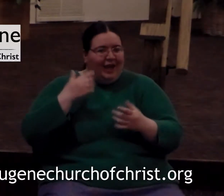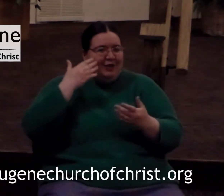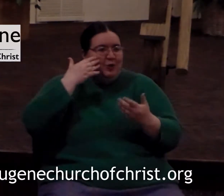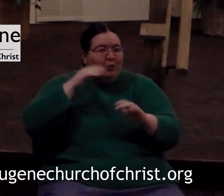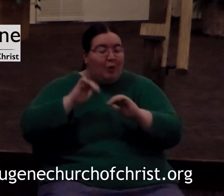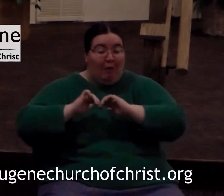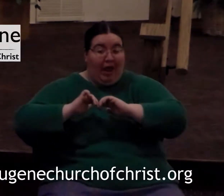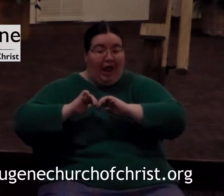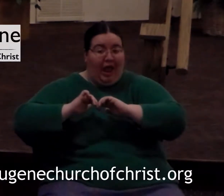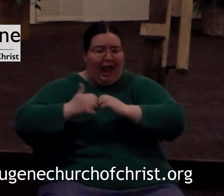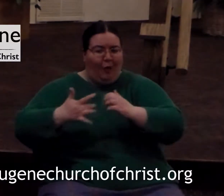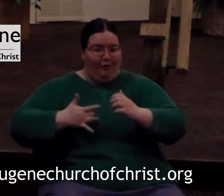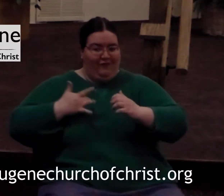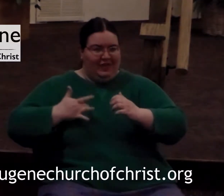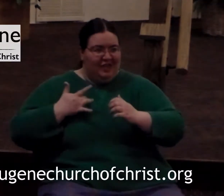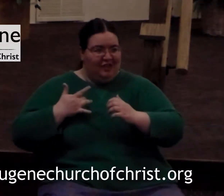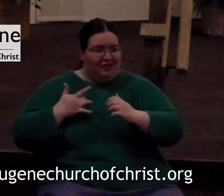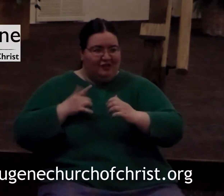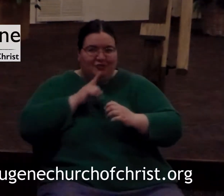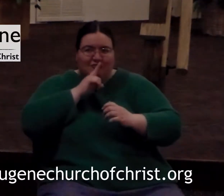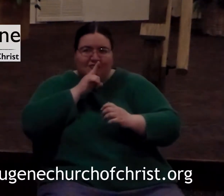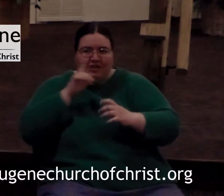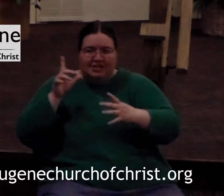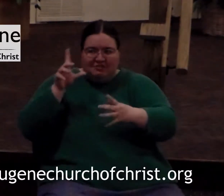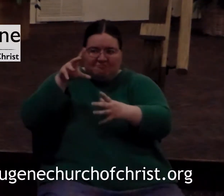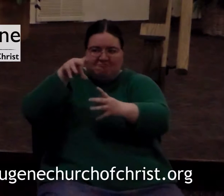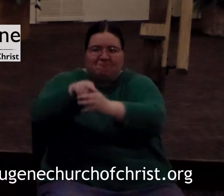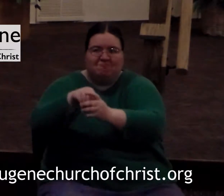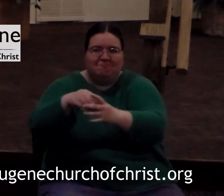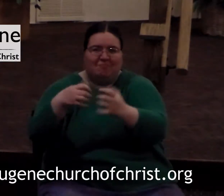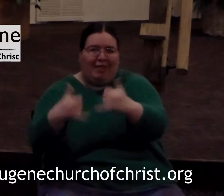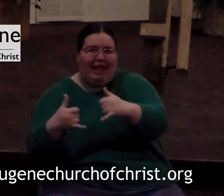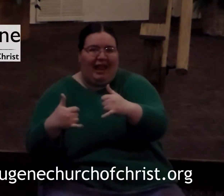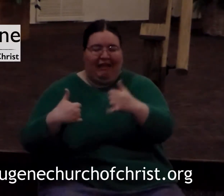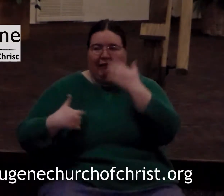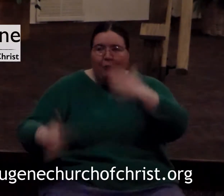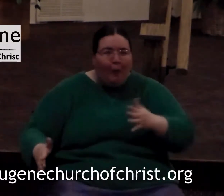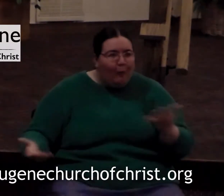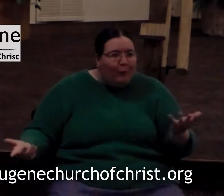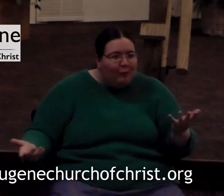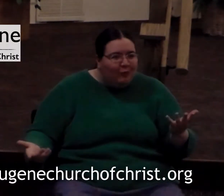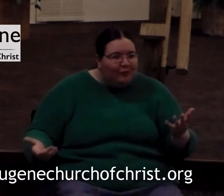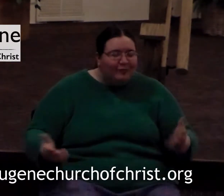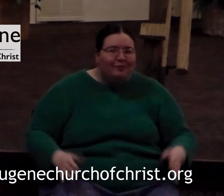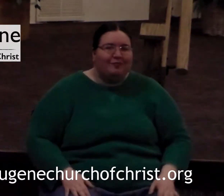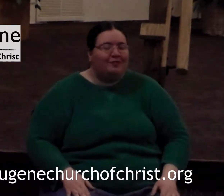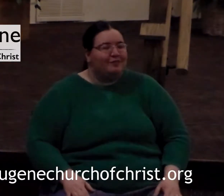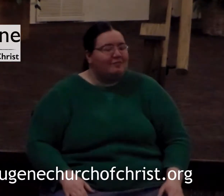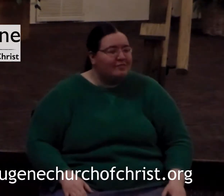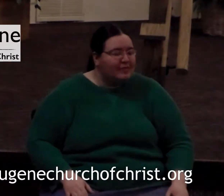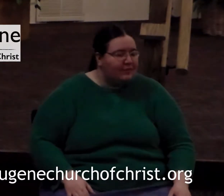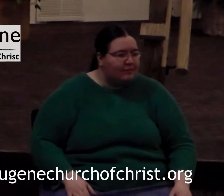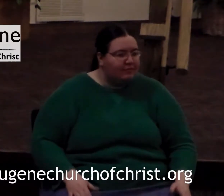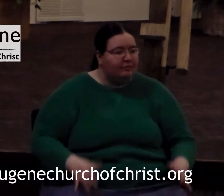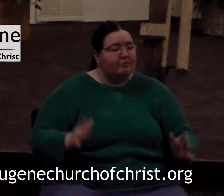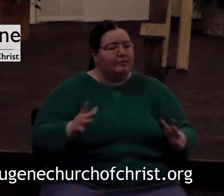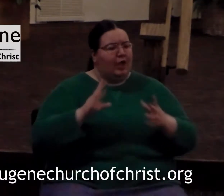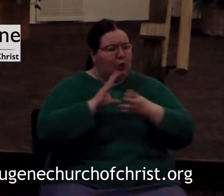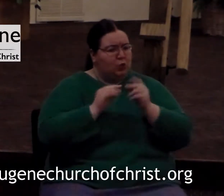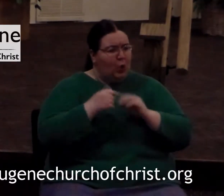moment, the things you might do. There was a story this past week, after watching the hockey game, I saw this. There was a hockey player that was